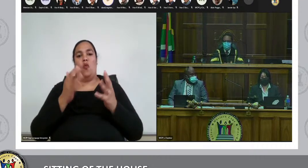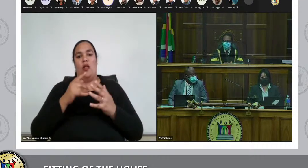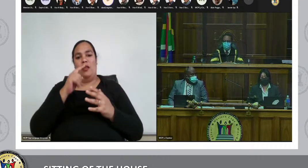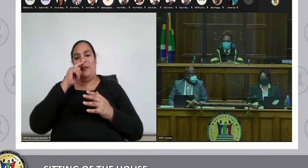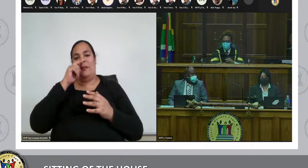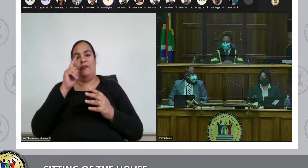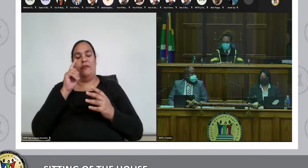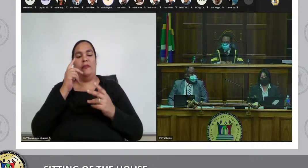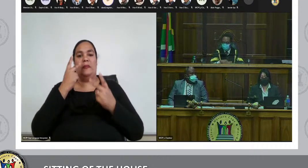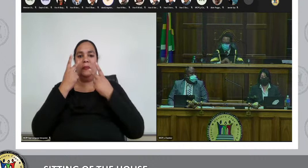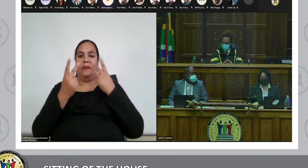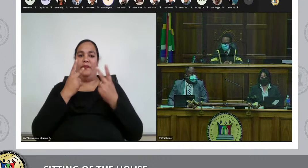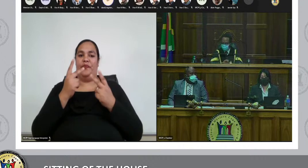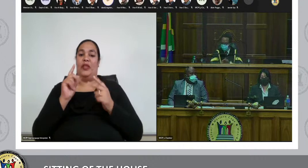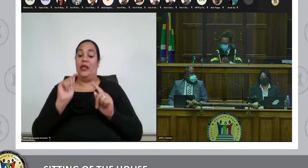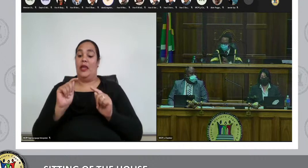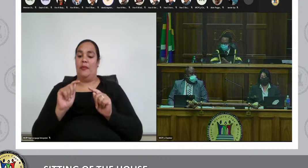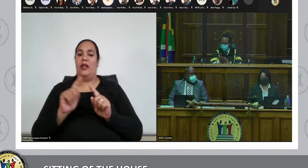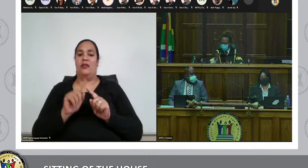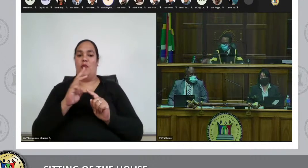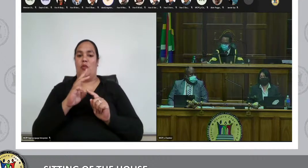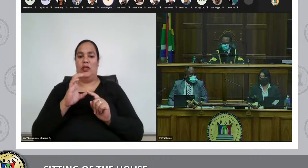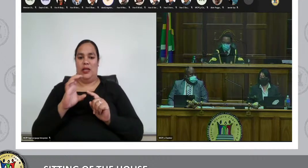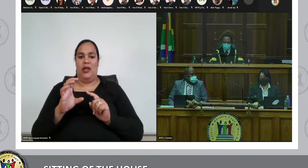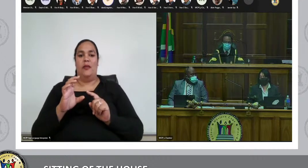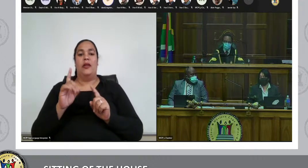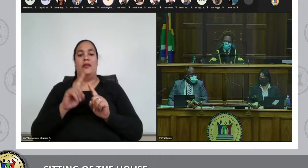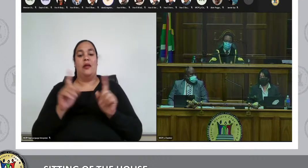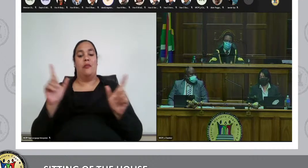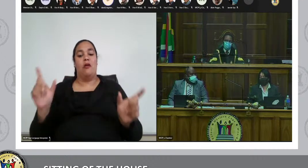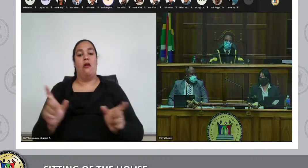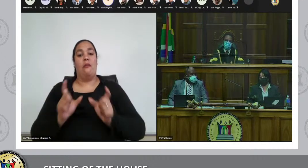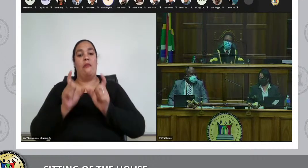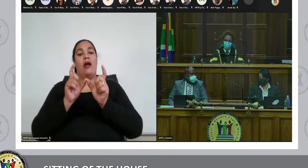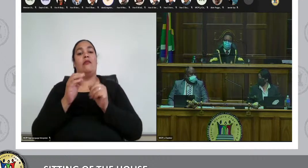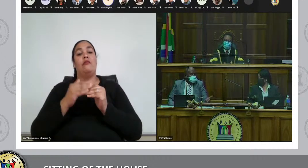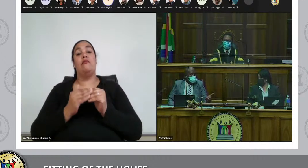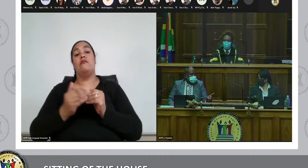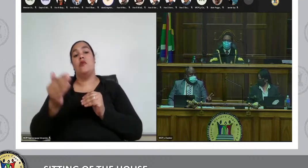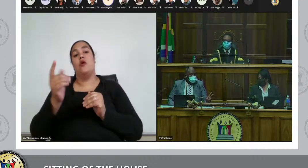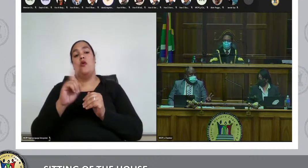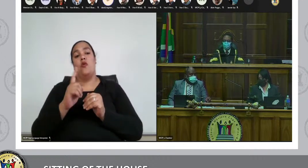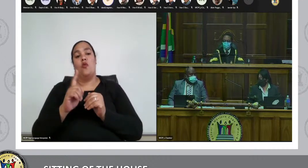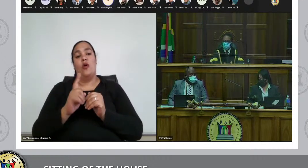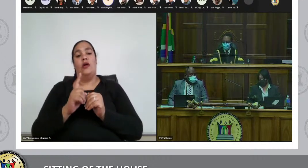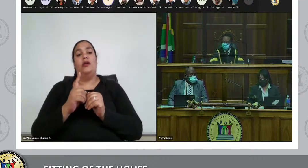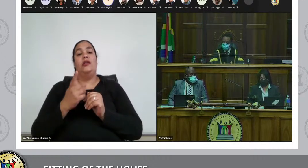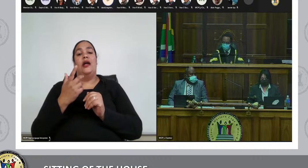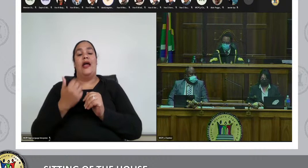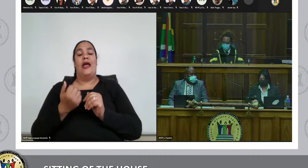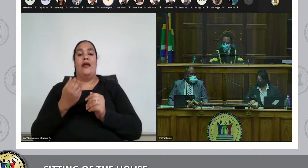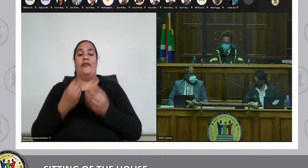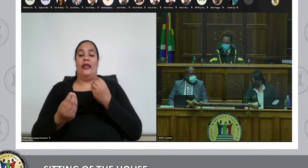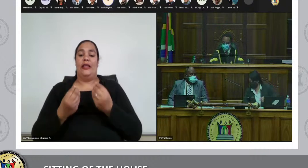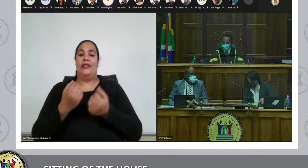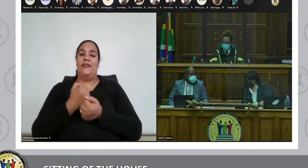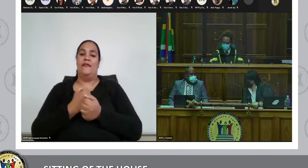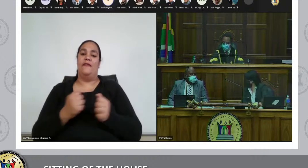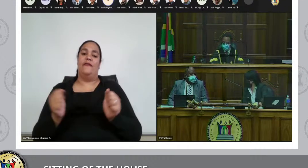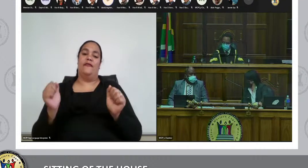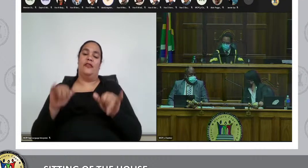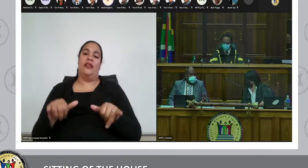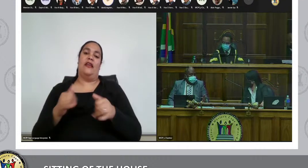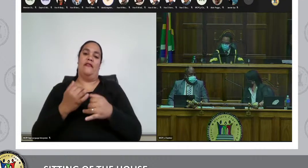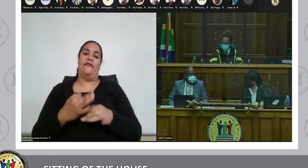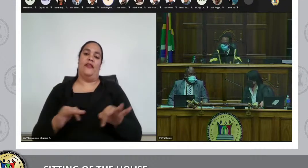world-class attractions in Cape Town and in the Western Cape, and combine that with a further Kids Stay Free campaign. And